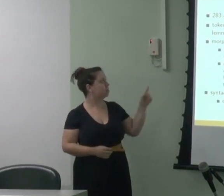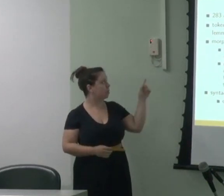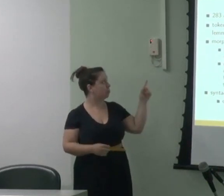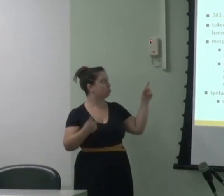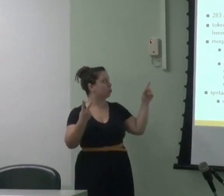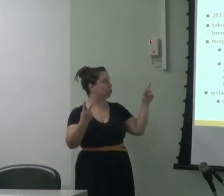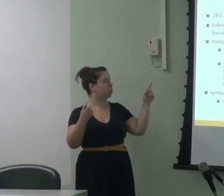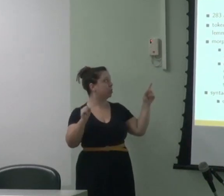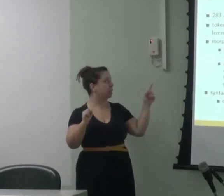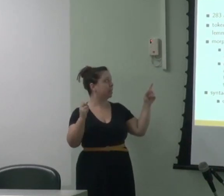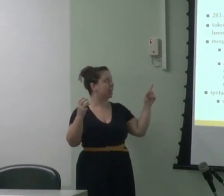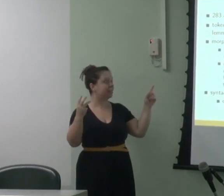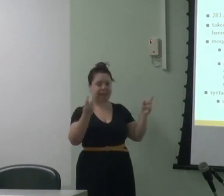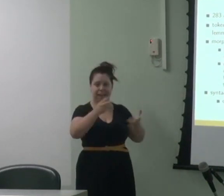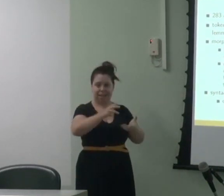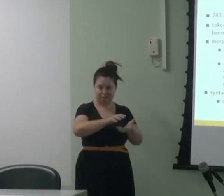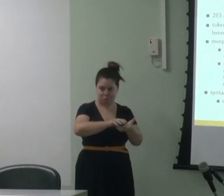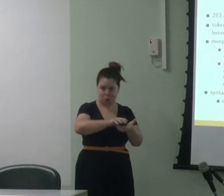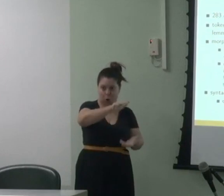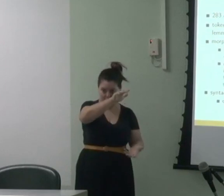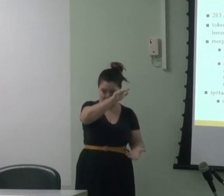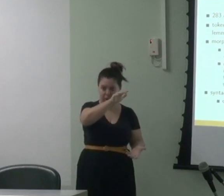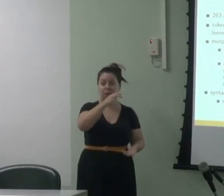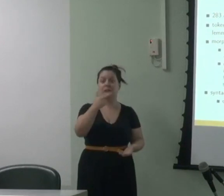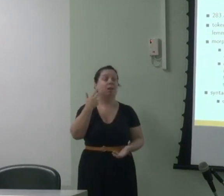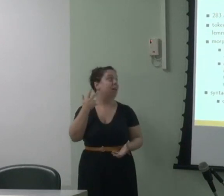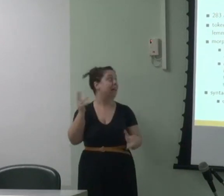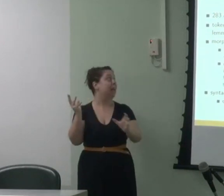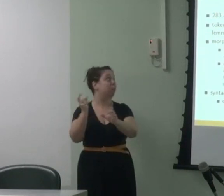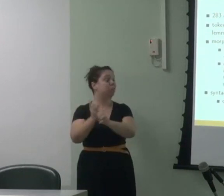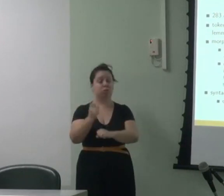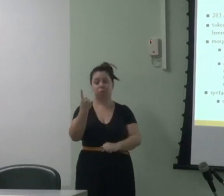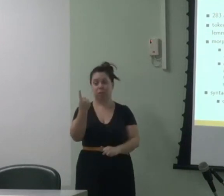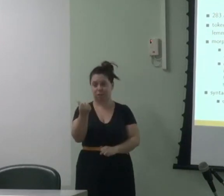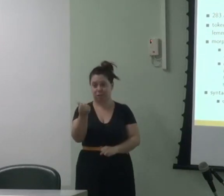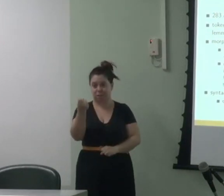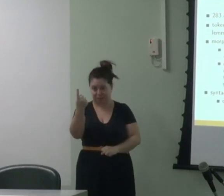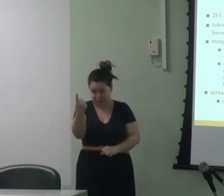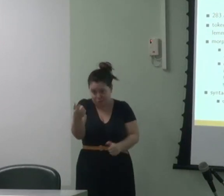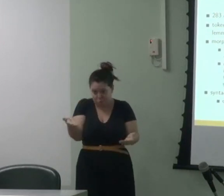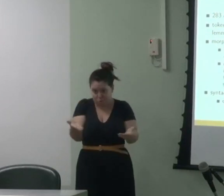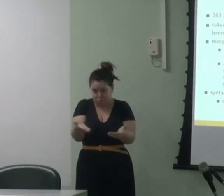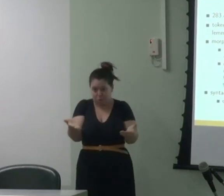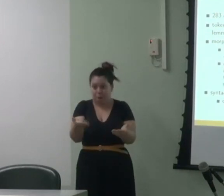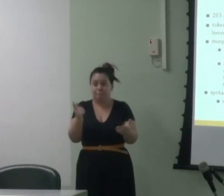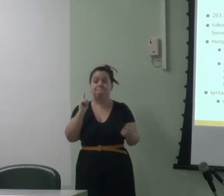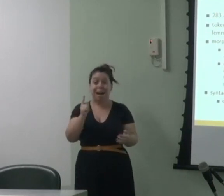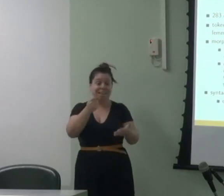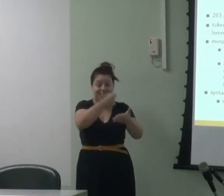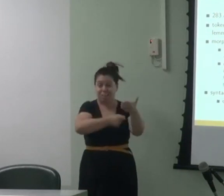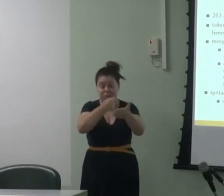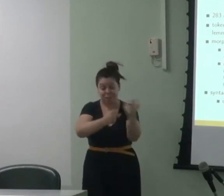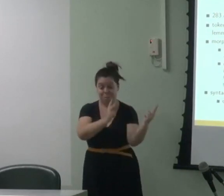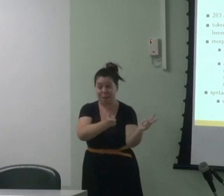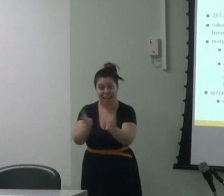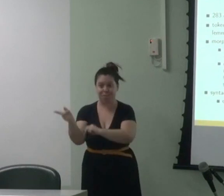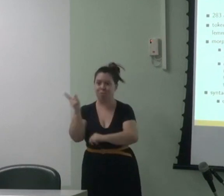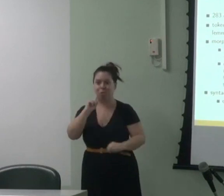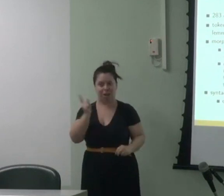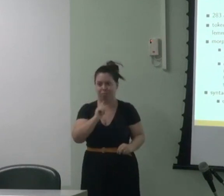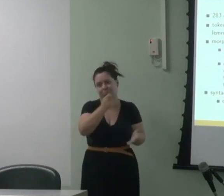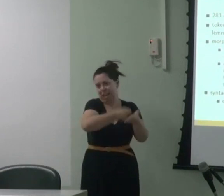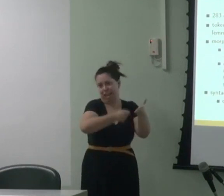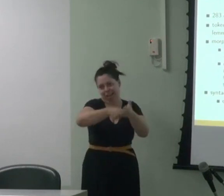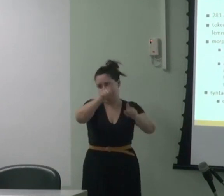for 161 languages in the current version, but they are not parallel texts in contrast to